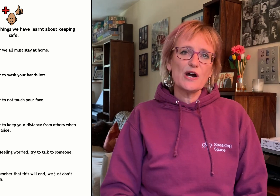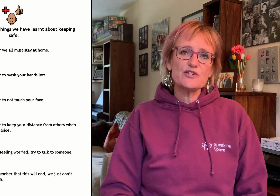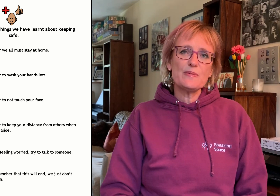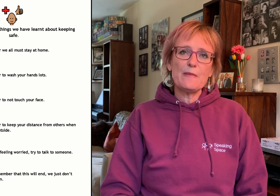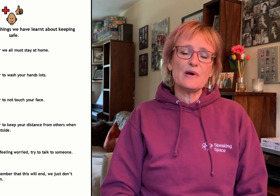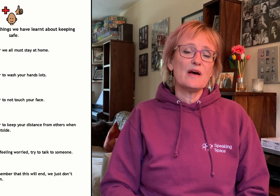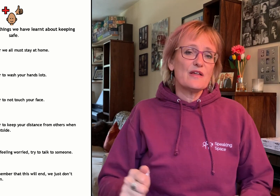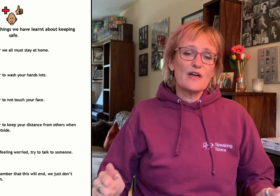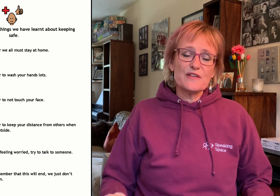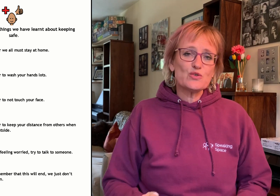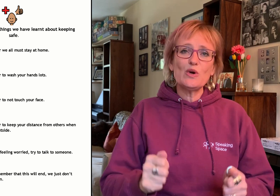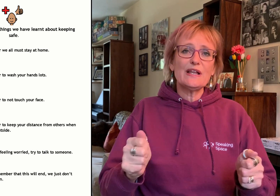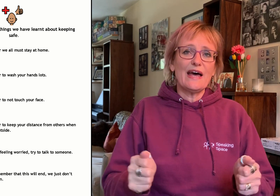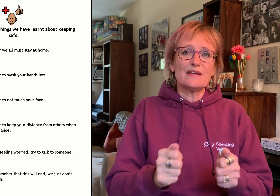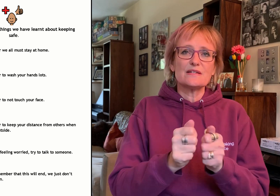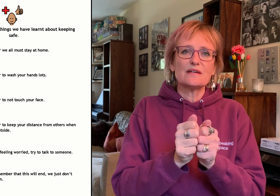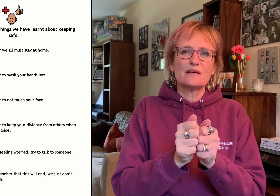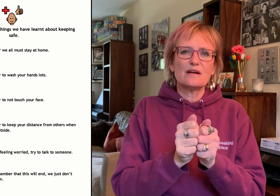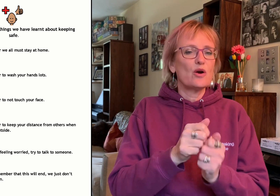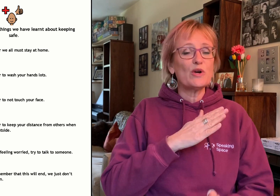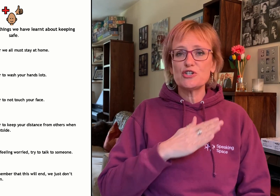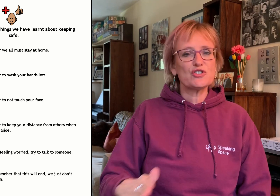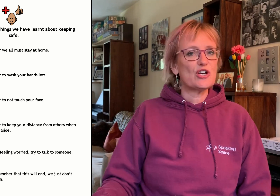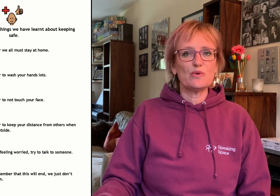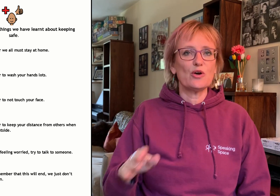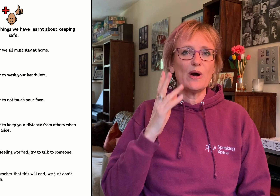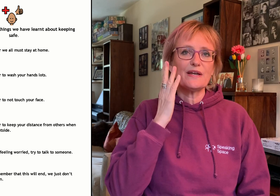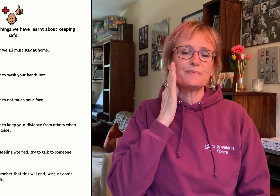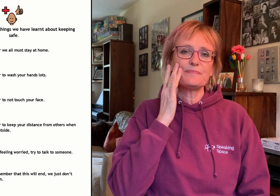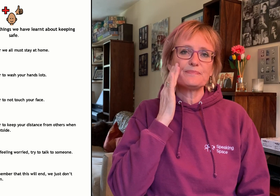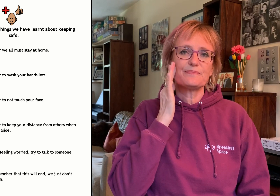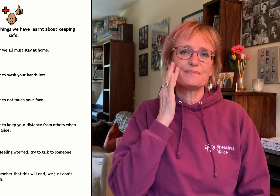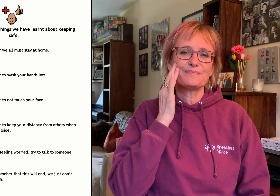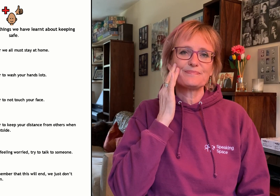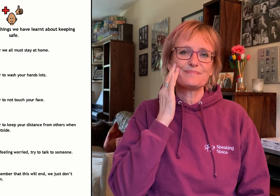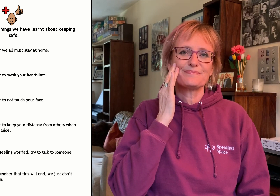Try to remember that this will end. We just don't know when.